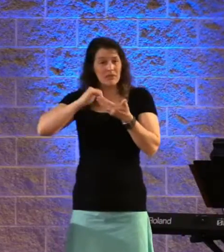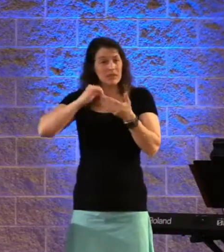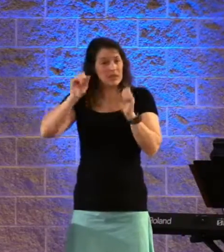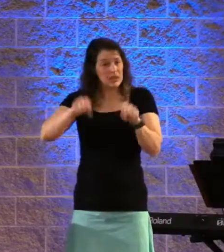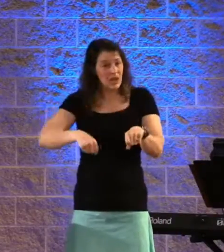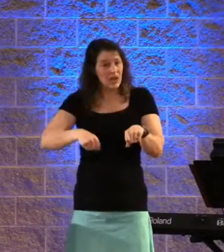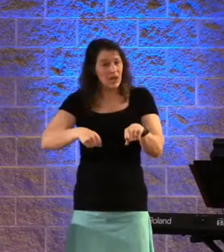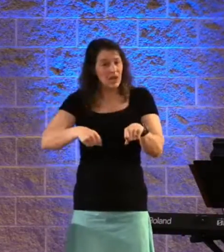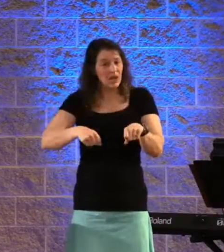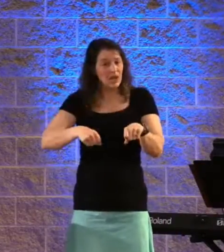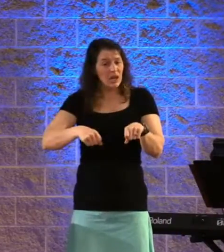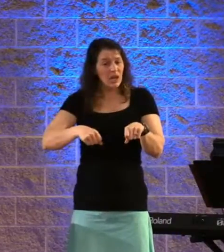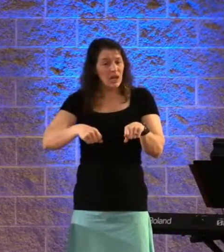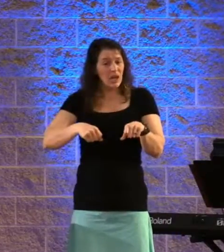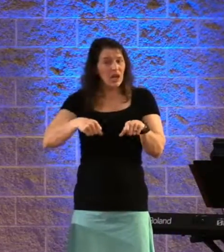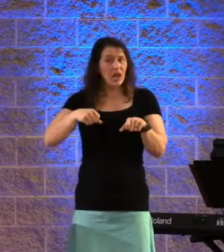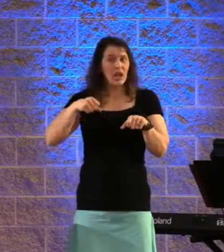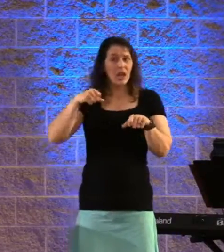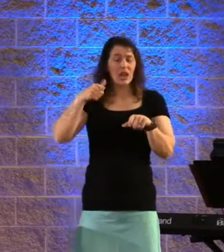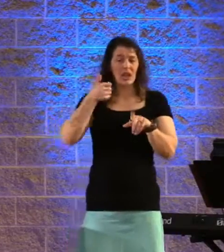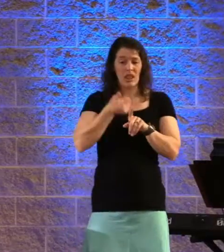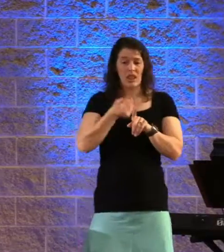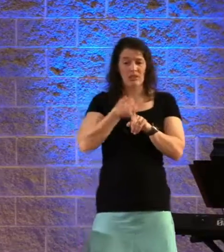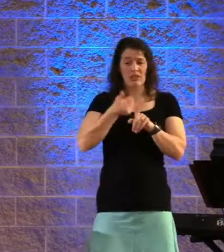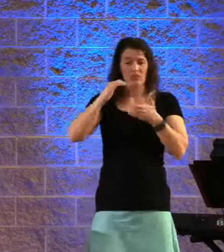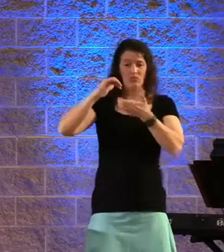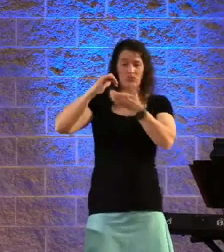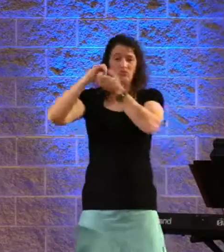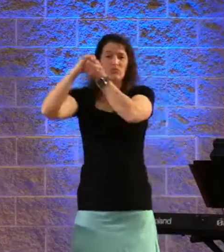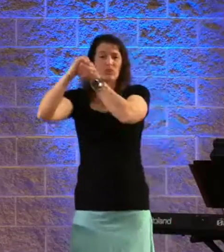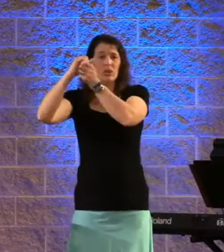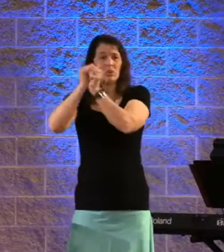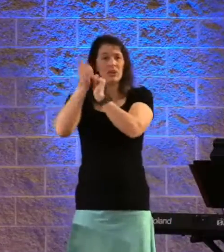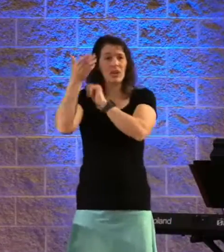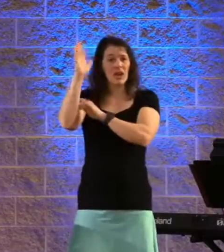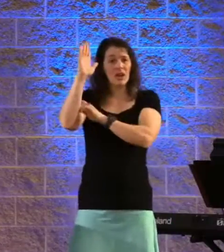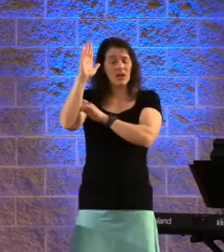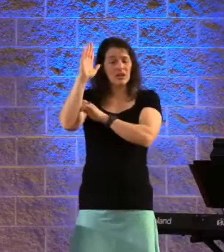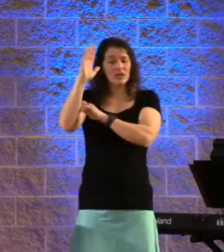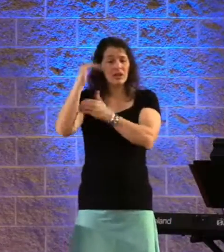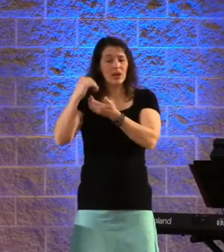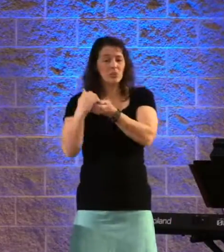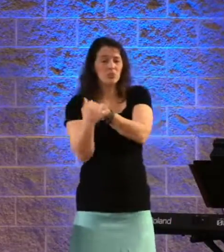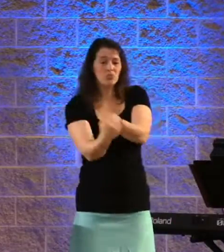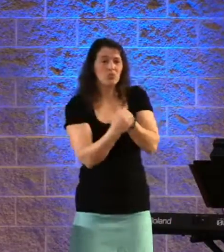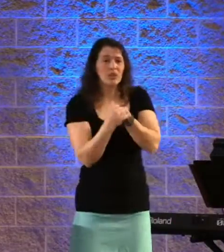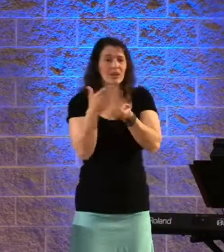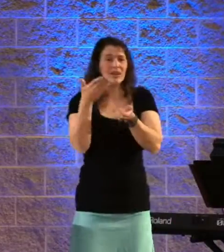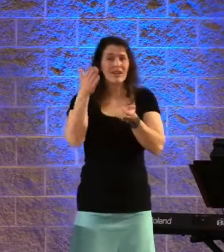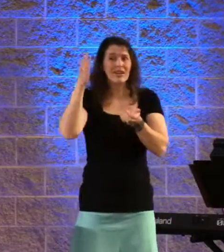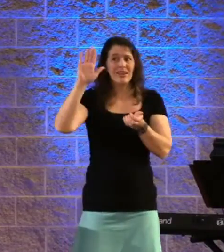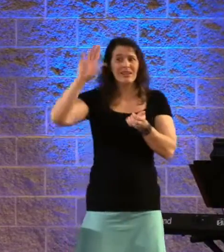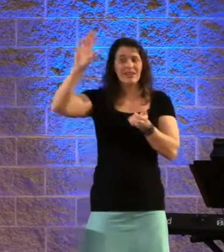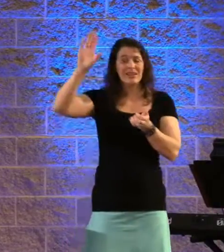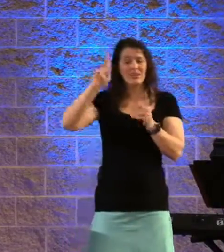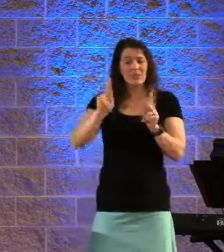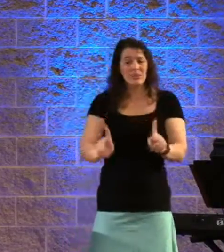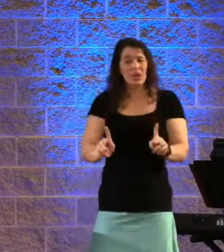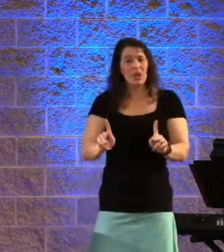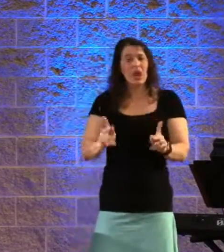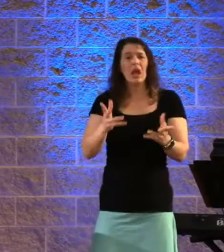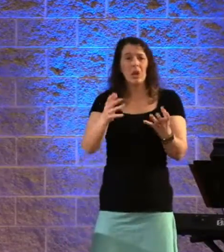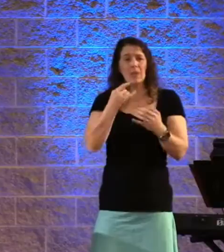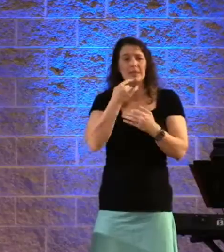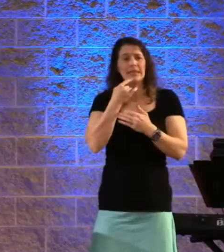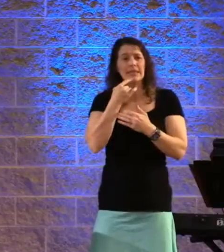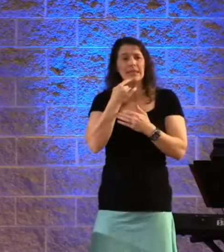Can they be reconciled to God? Can they be reconciled to God's people? I want to say unequivocally,